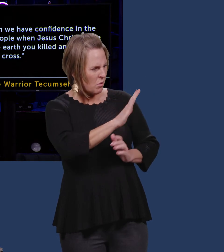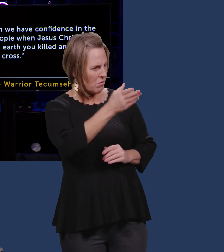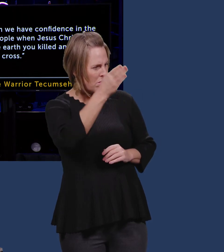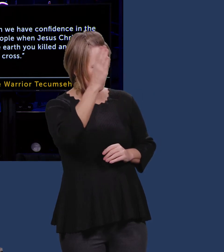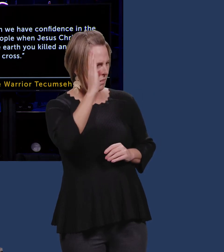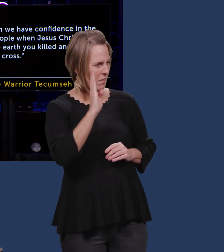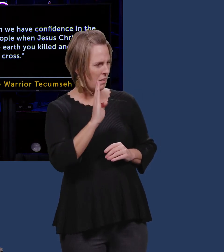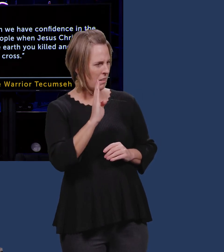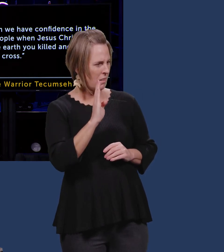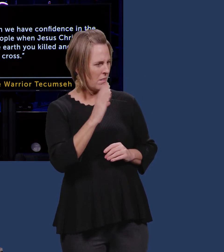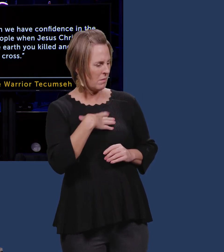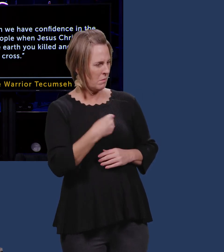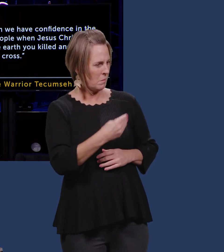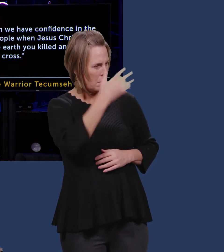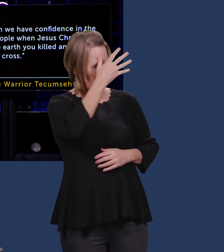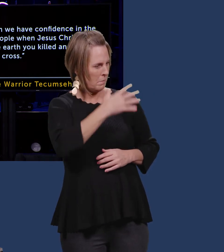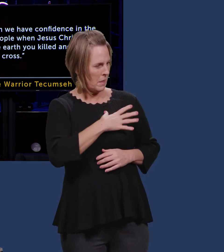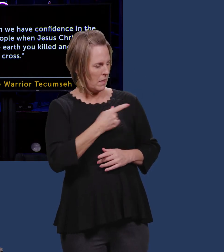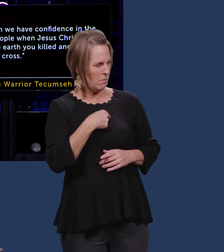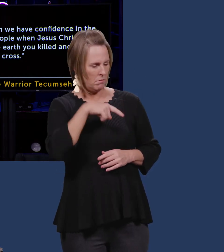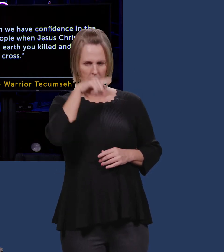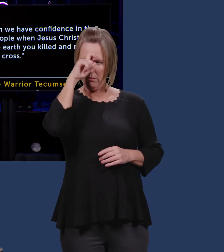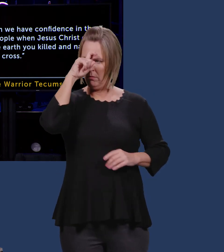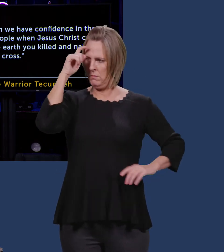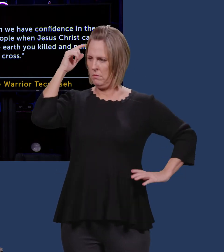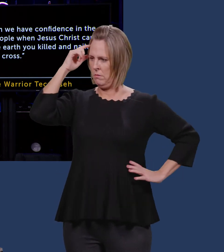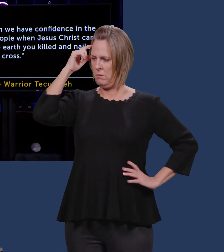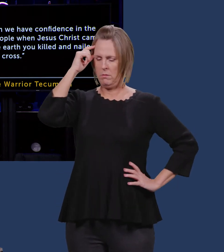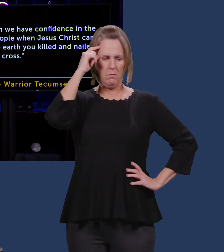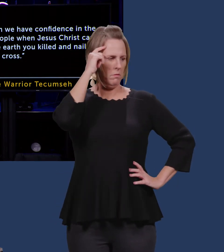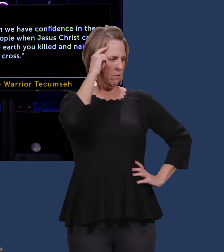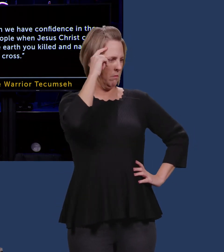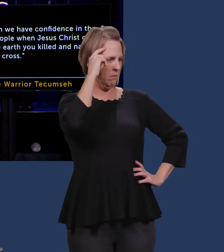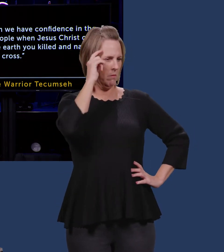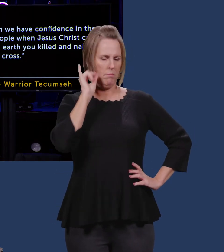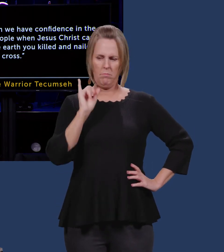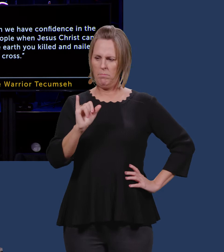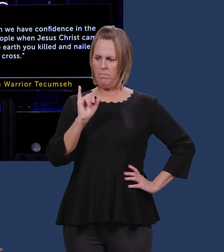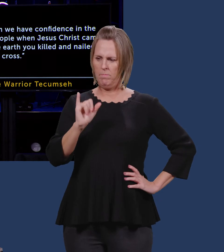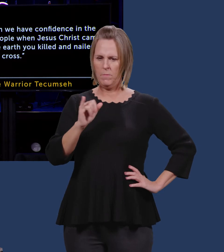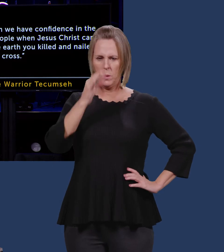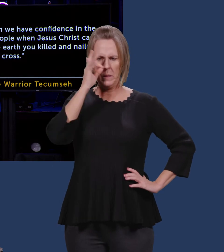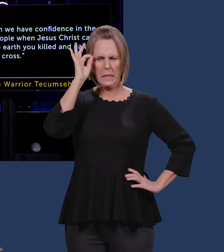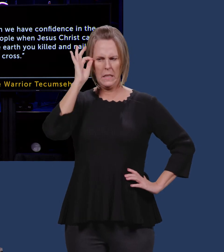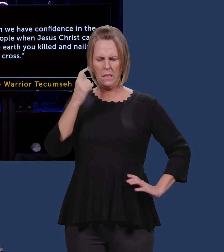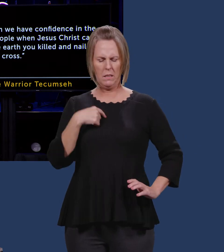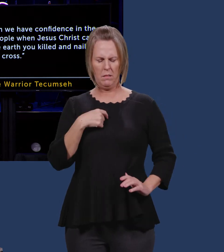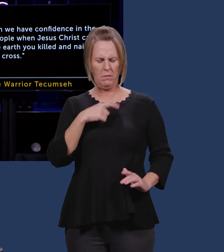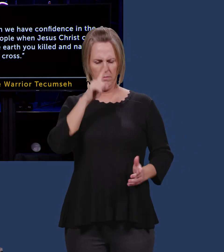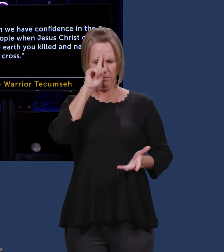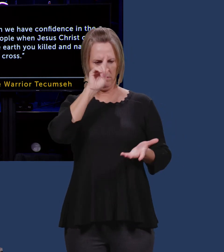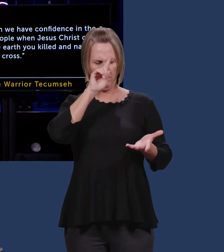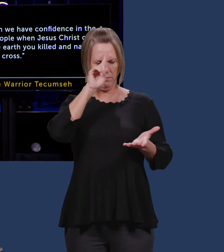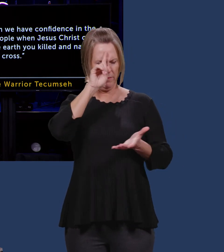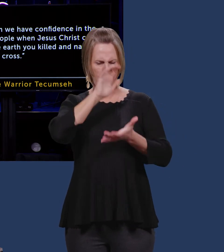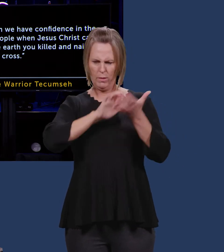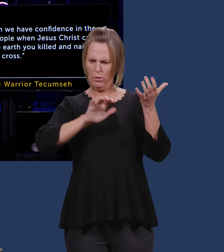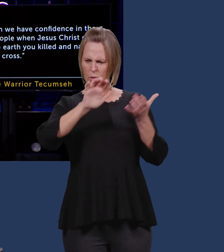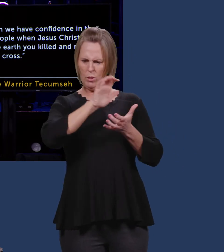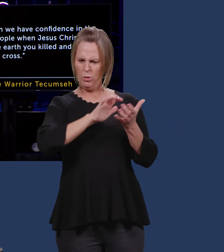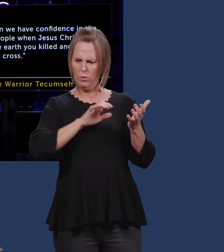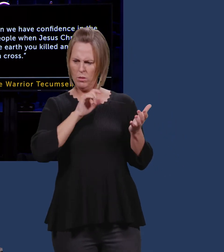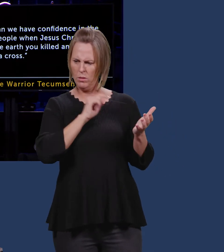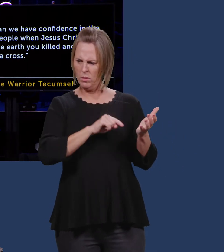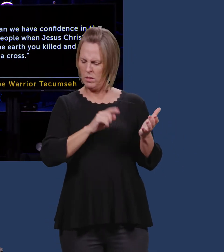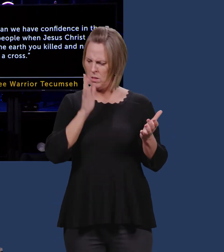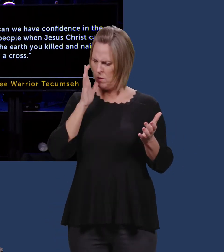forgive Tecumseh for being a little bit confused as the white men chased and killed him and took their land, but at the same time told them